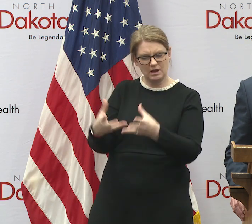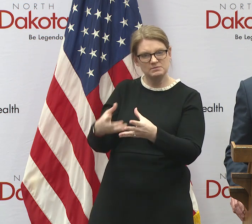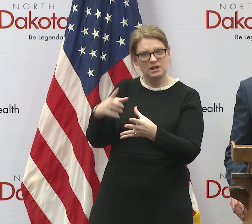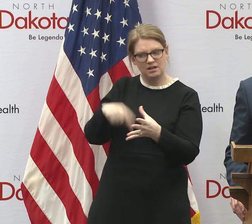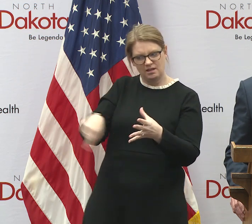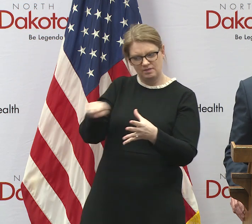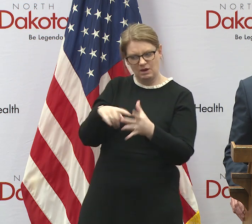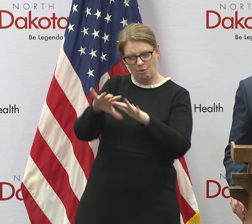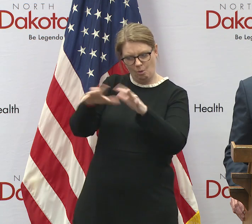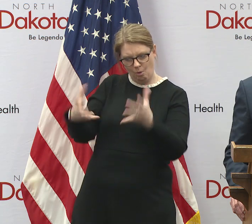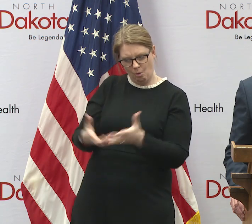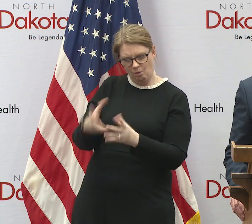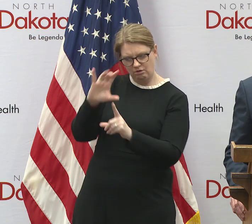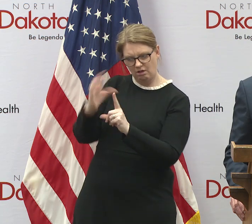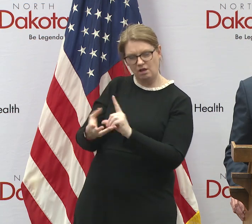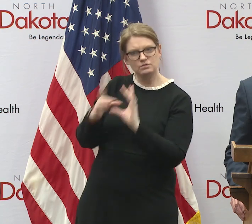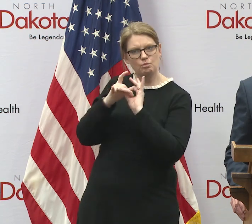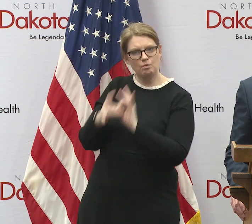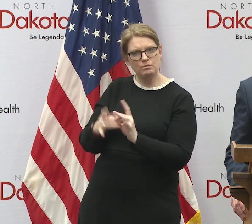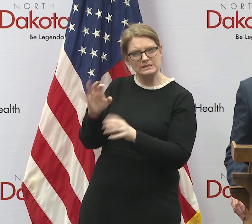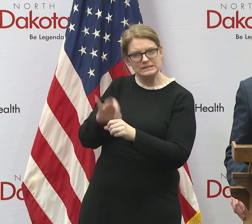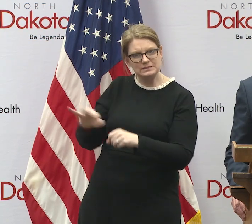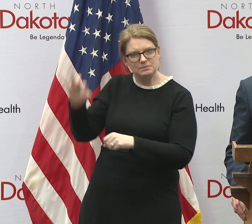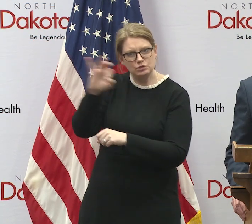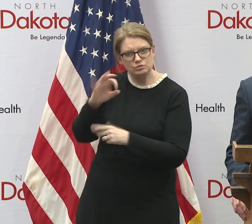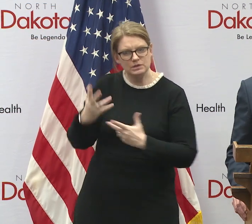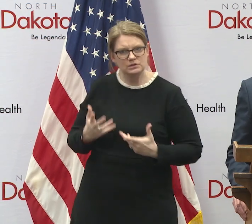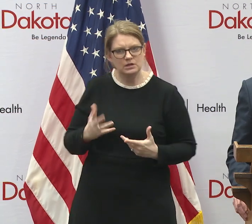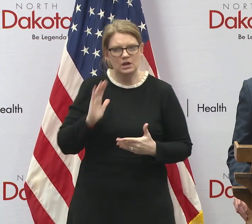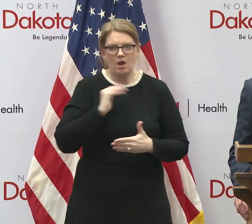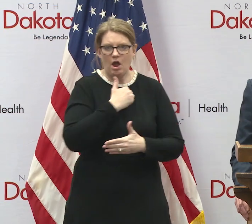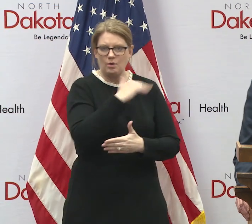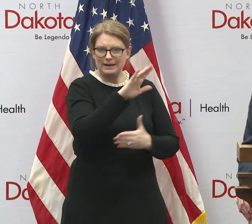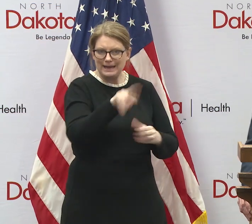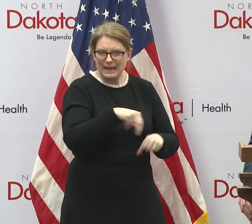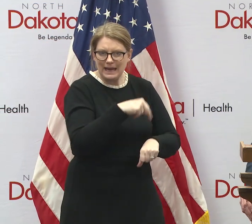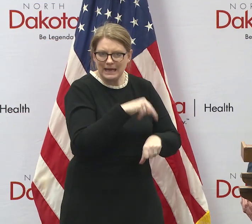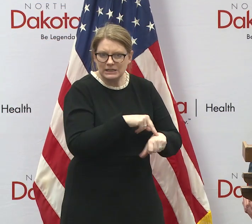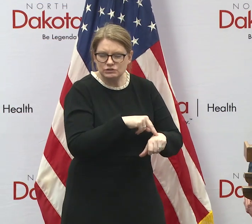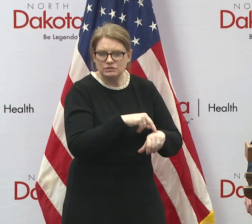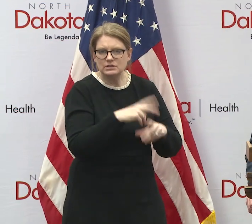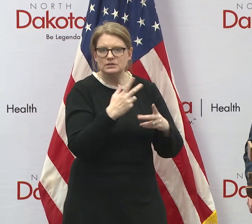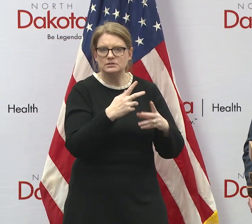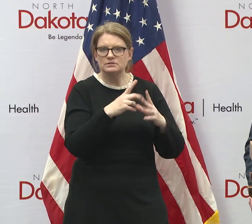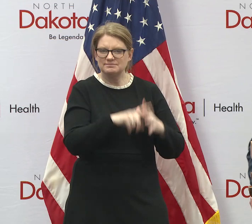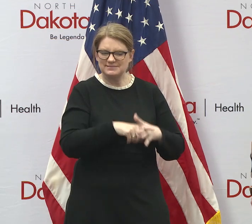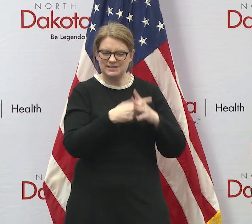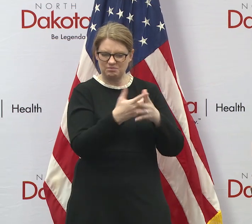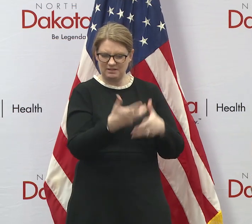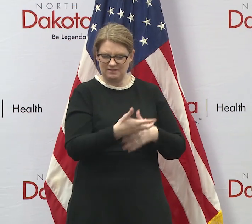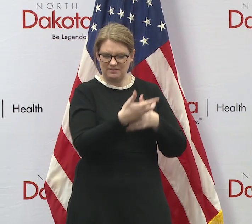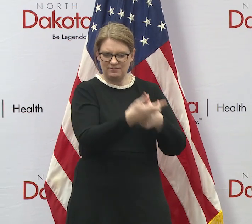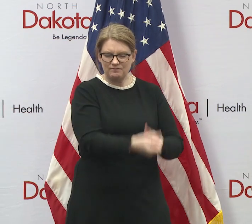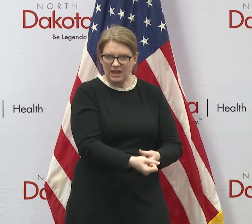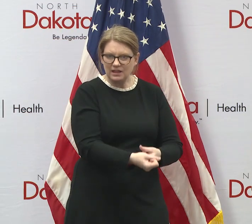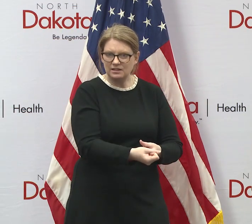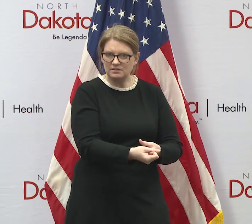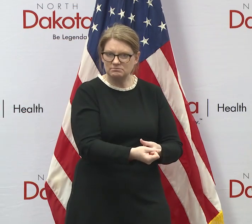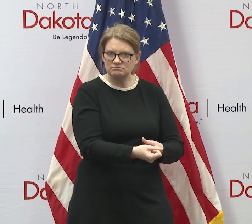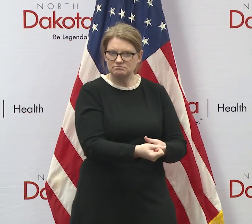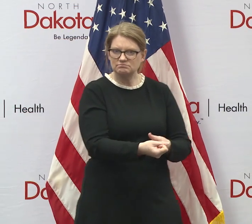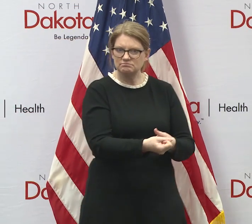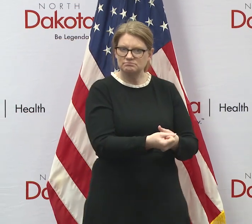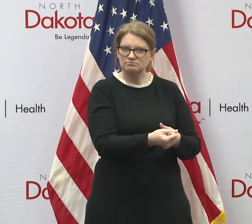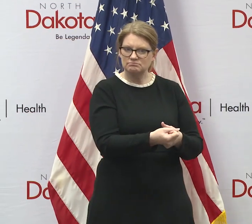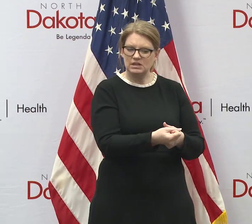culture based on spirituality. Our nation was based on faith-based founders, and